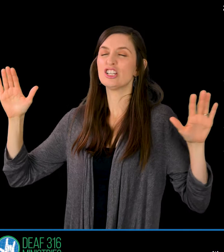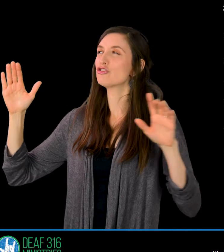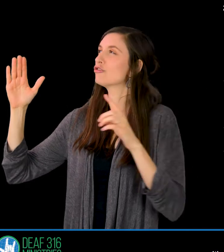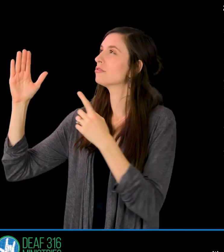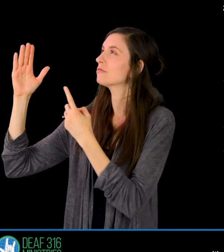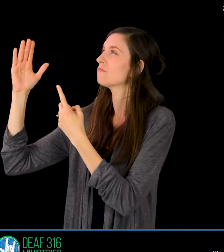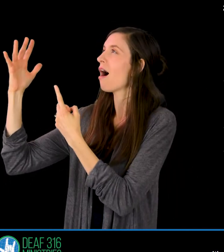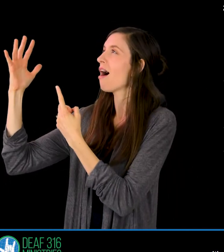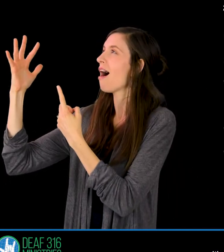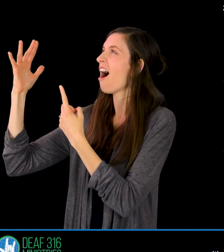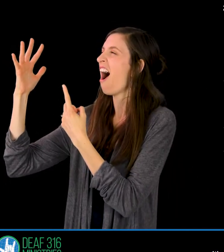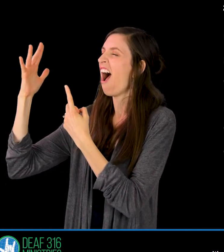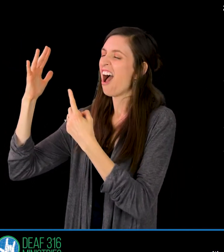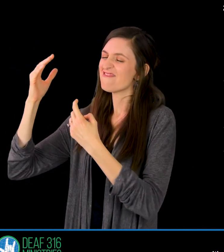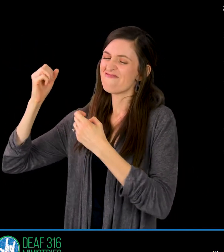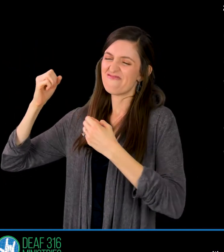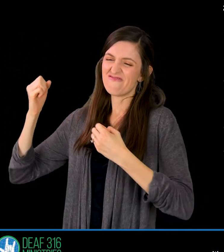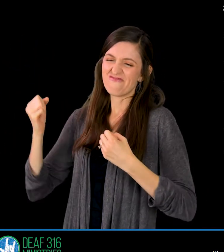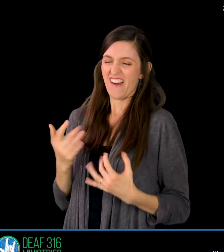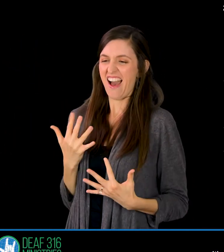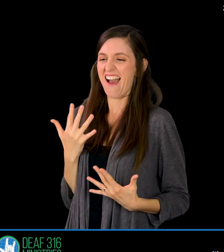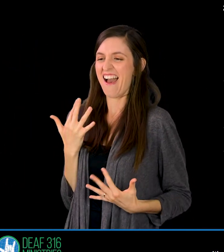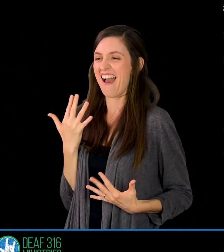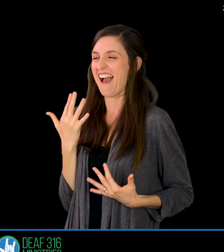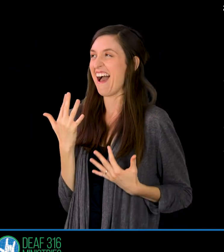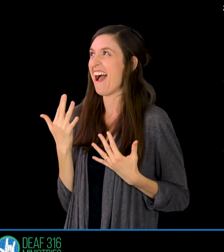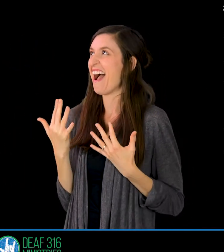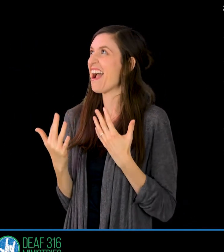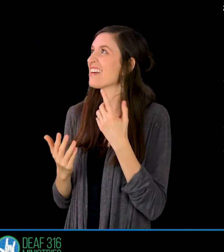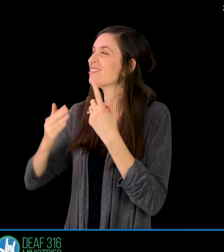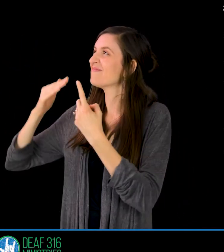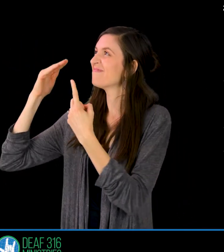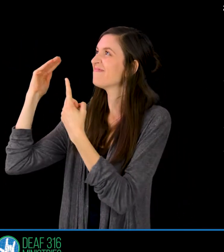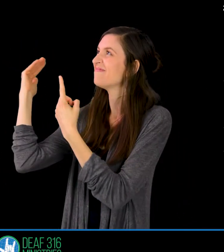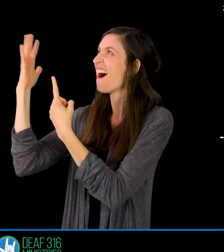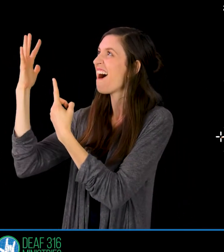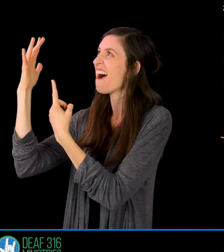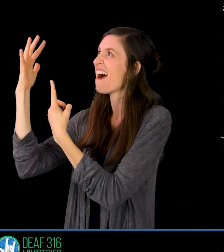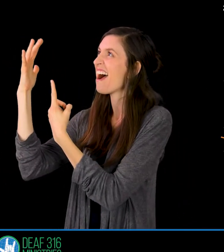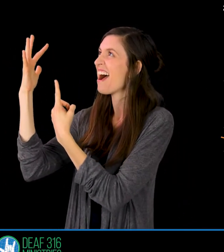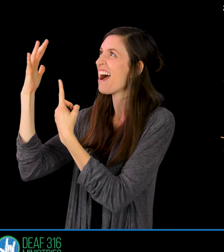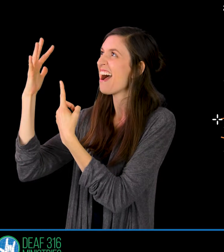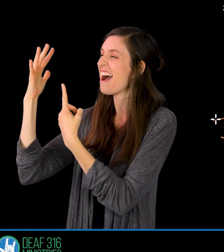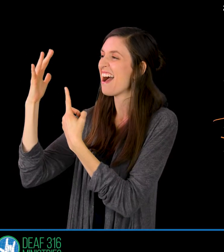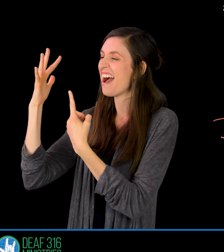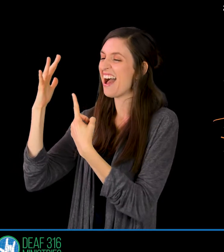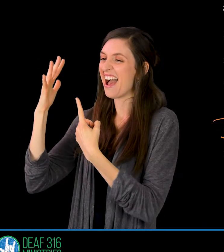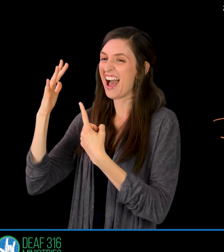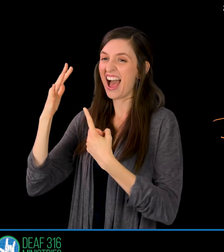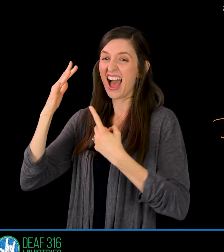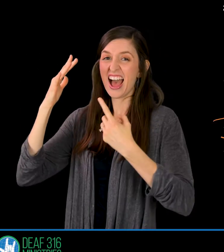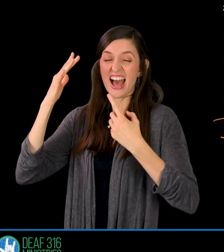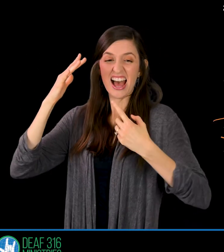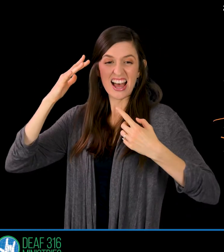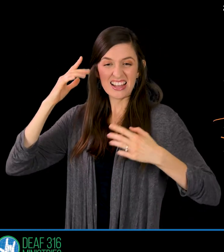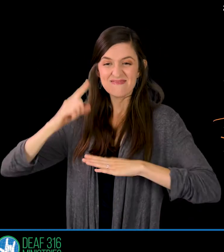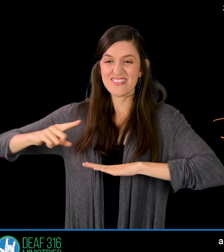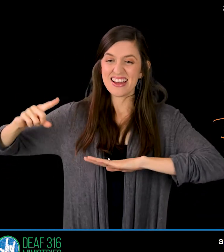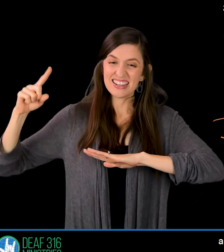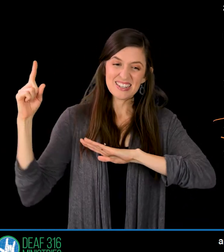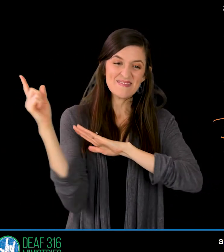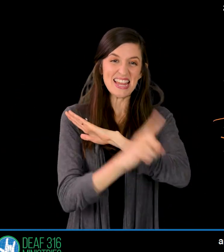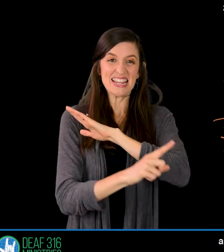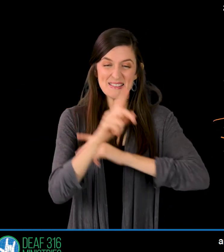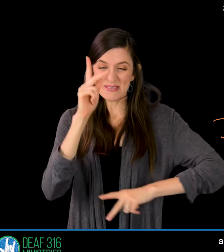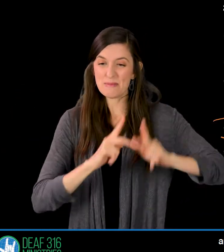with his mighty angels in flaming fire inflicting vengeance on those who do not